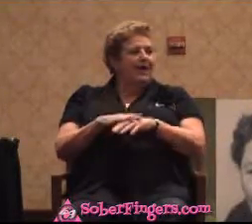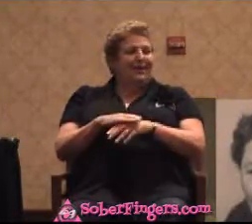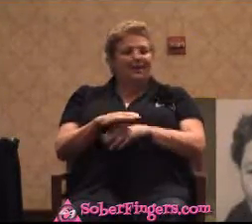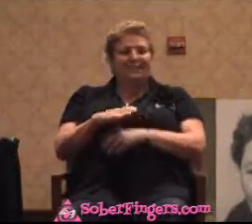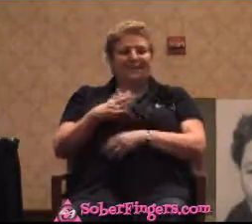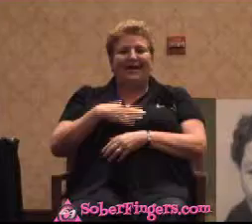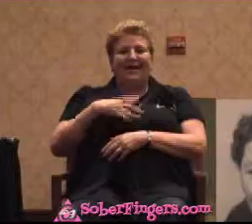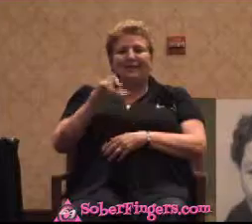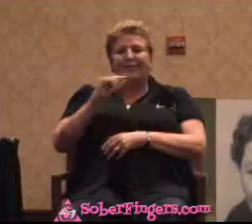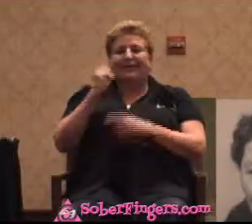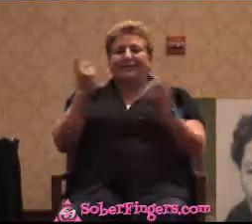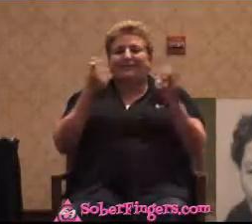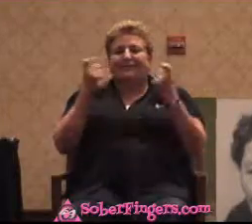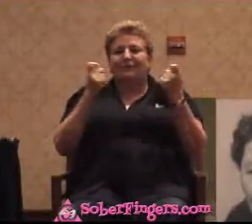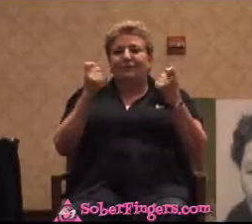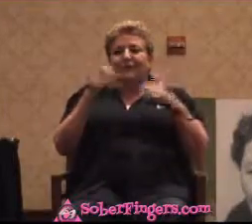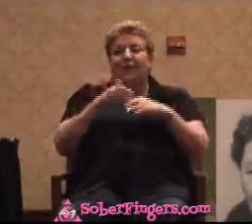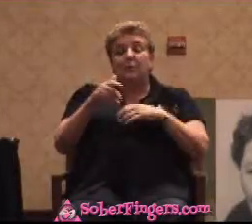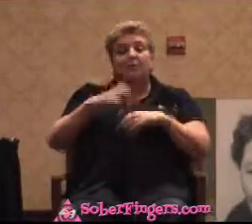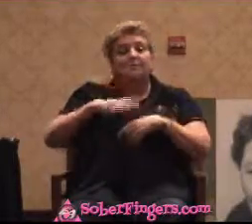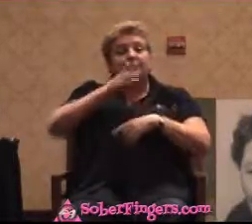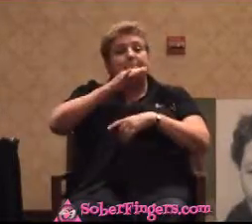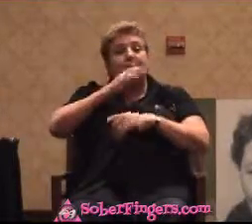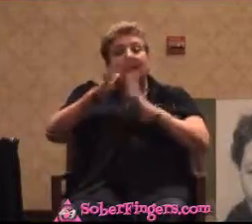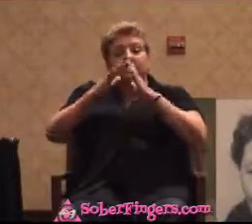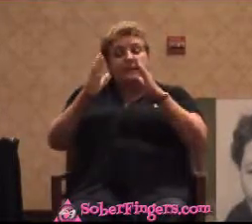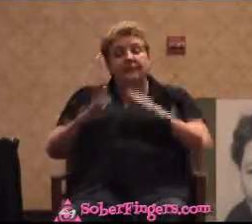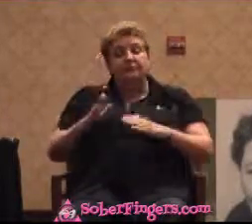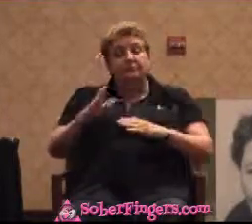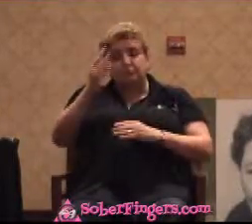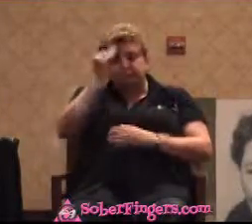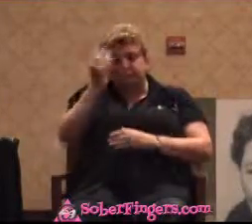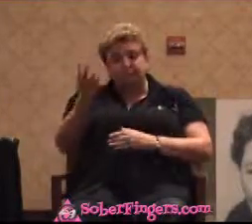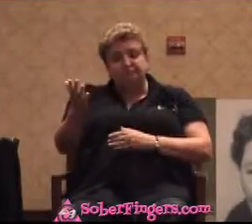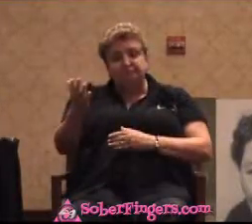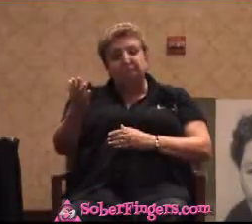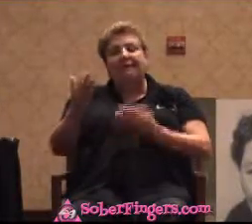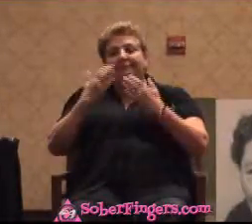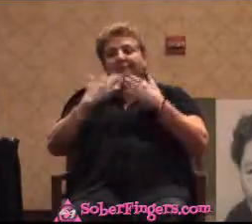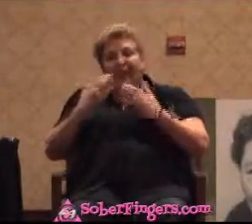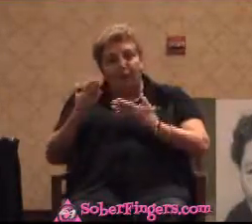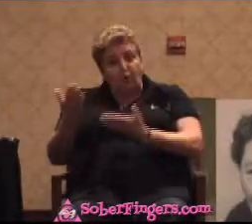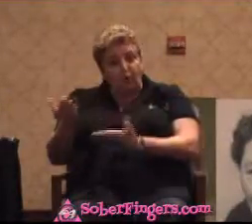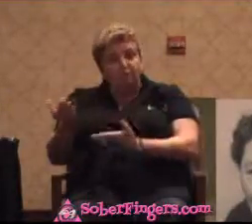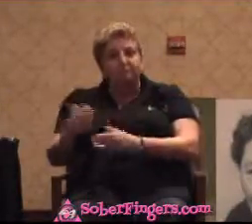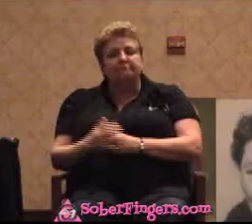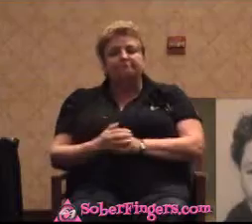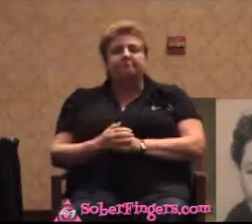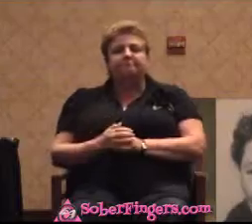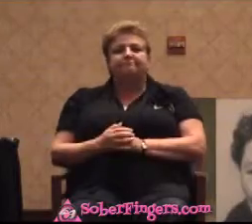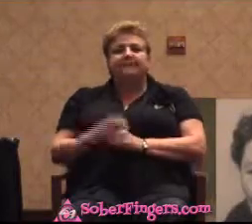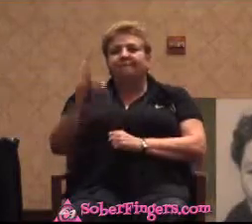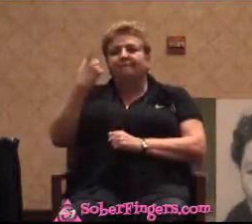mother's house to tell her and thank her for 20 years